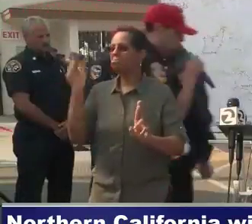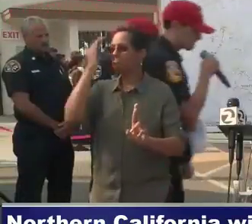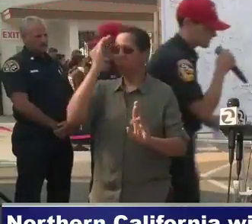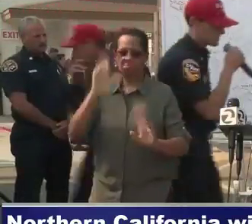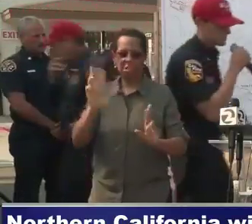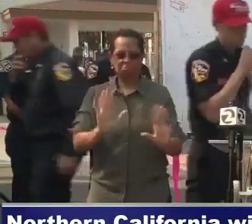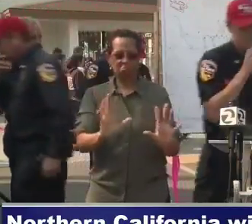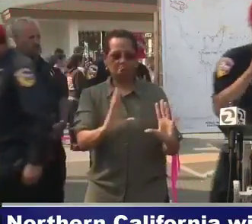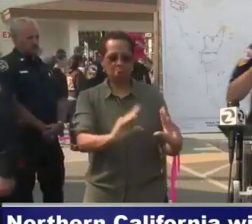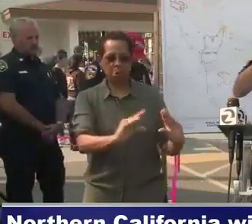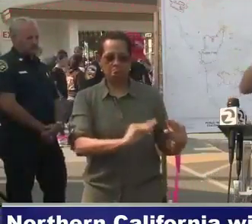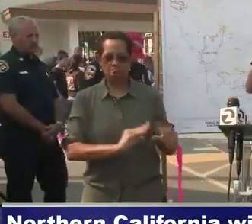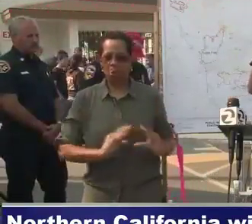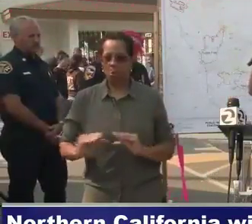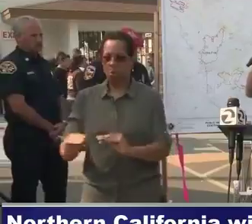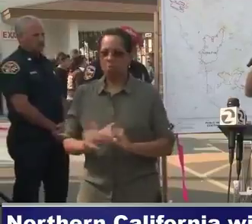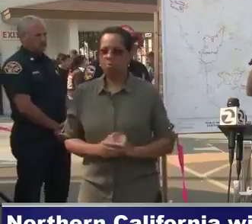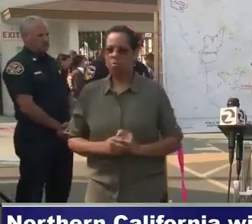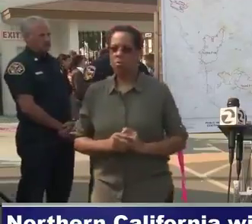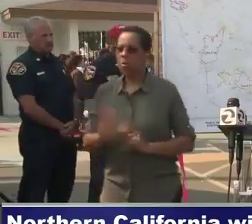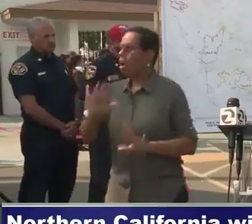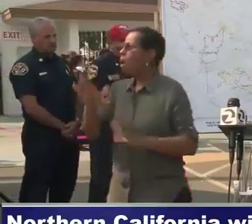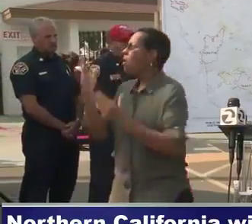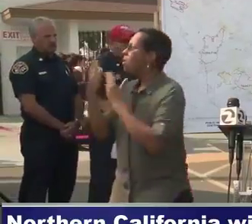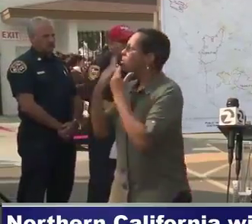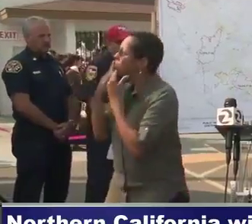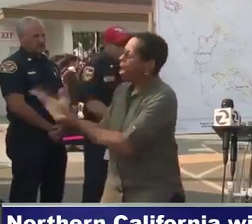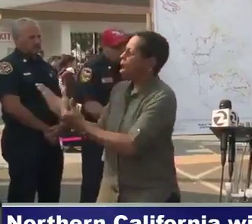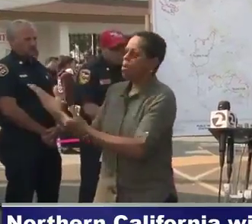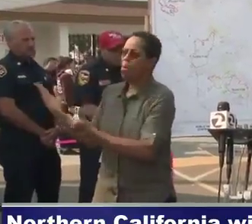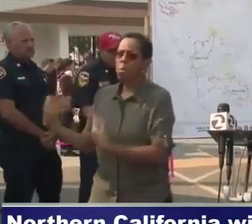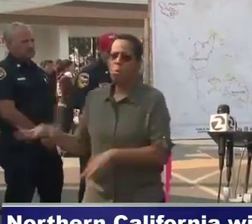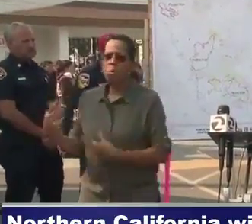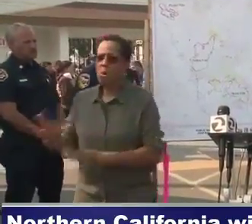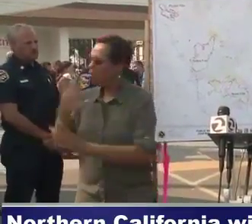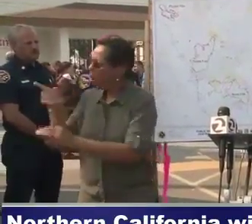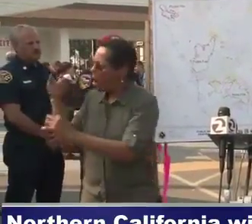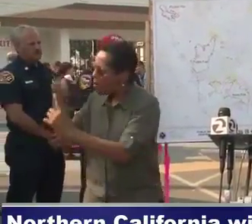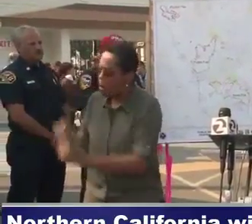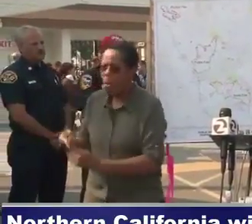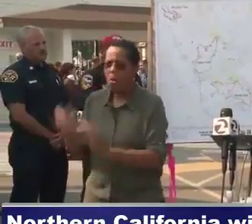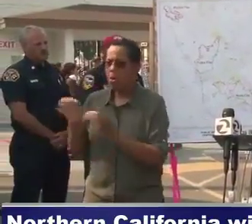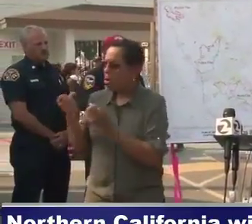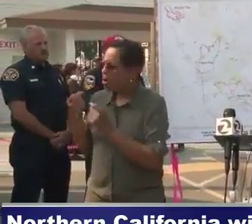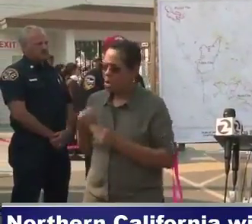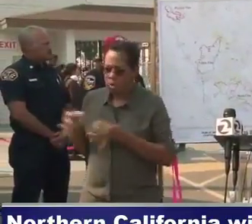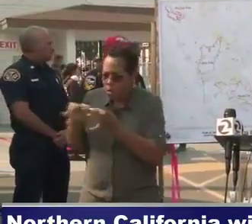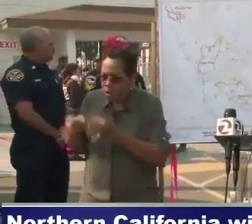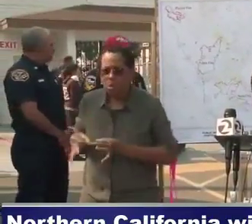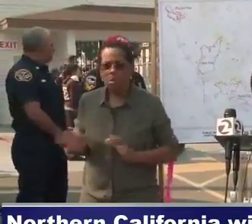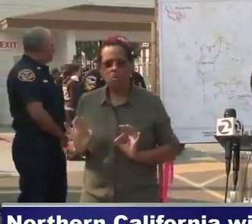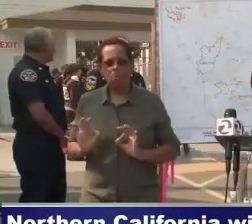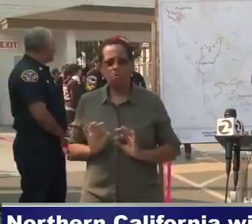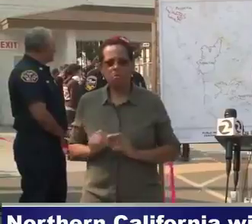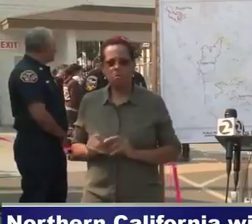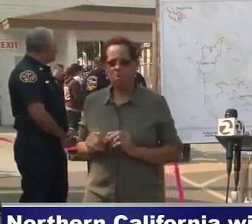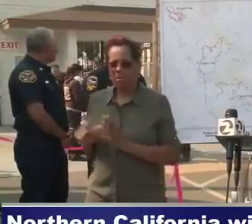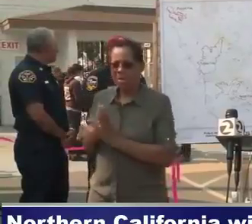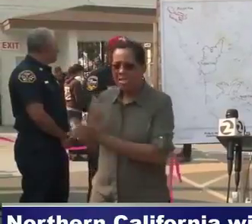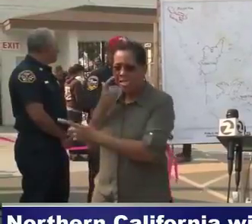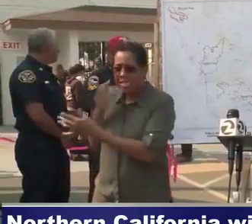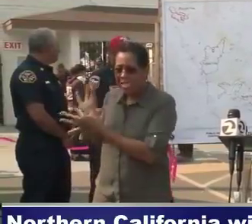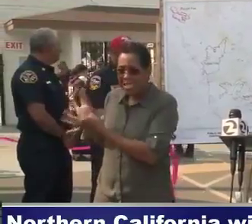Chief Crawford, thank you very much for that very specific, detailed report. Just to reiterate on his report, in that area we have 12